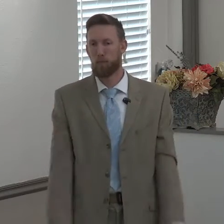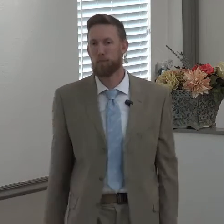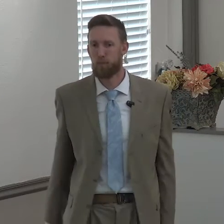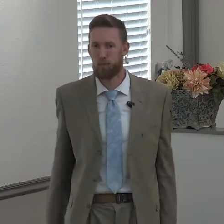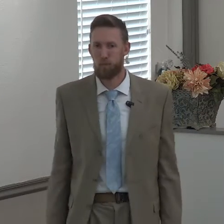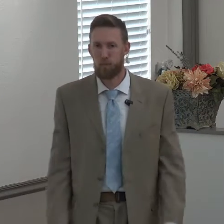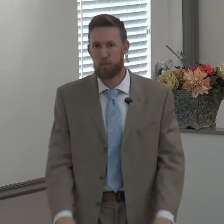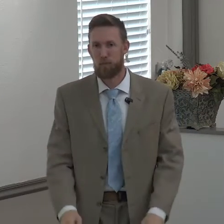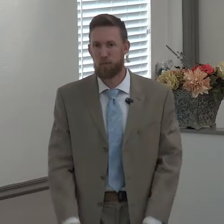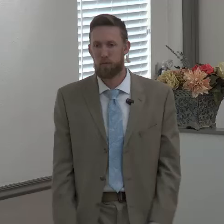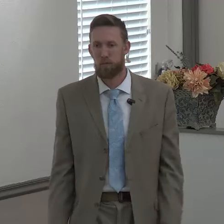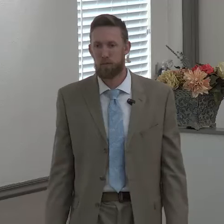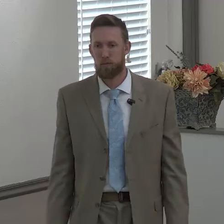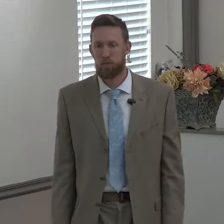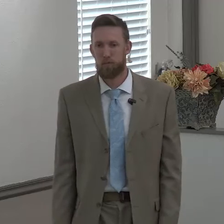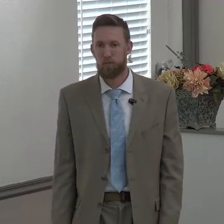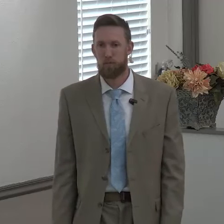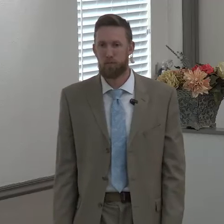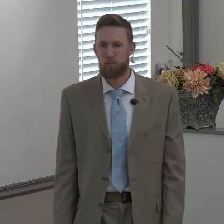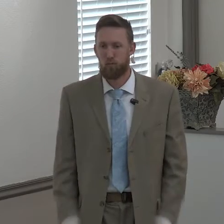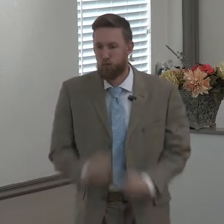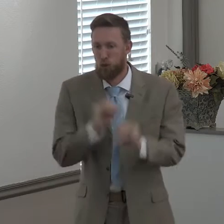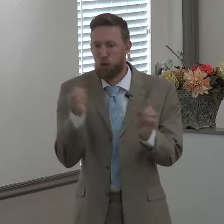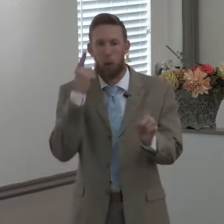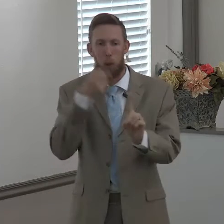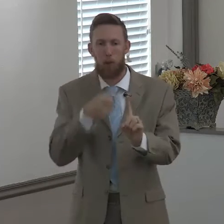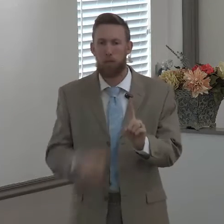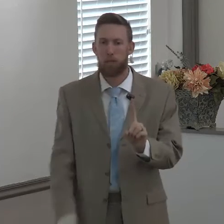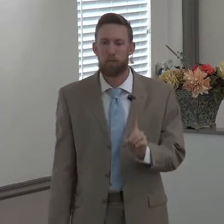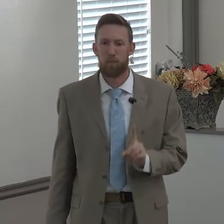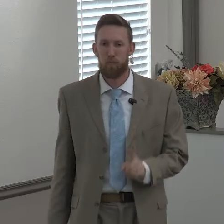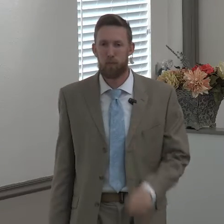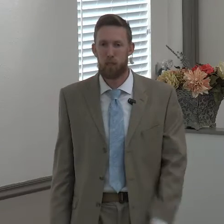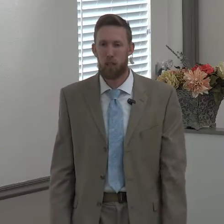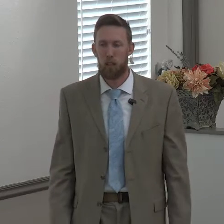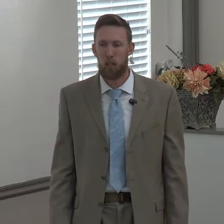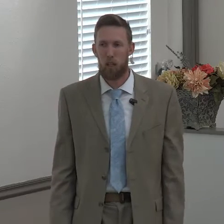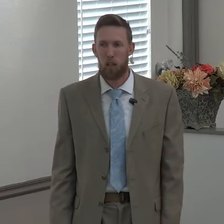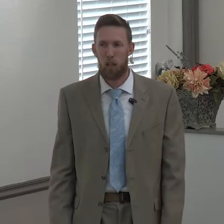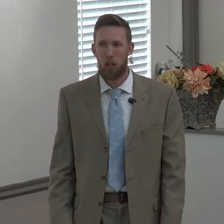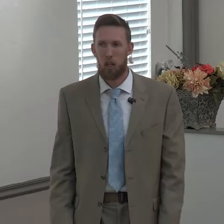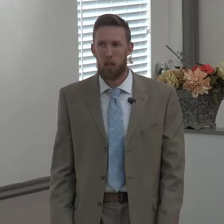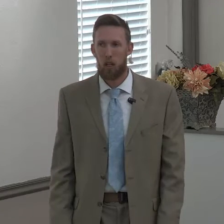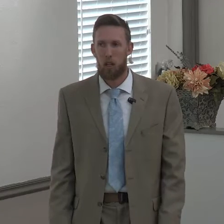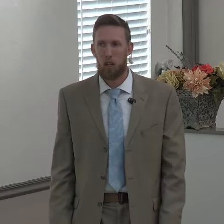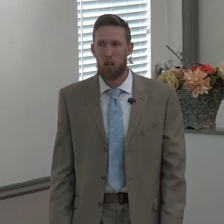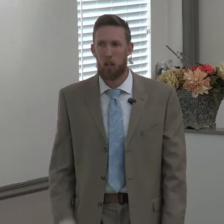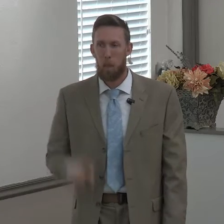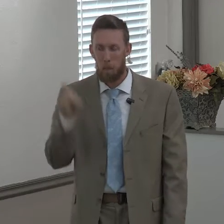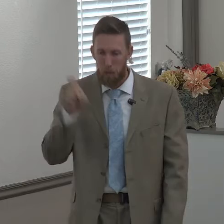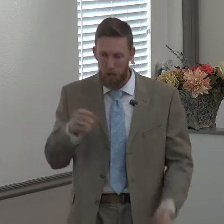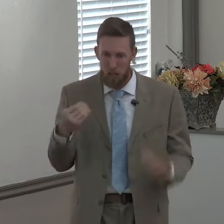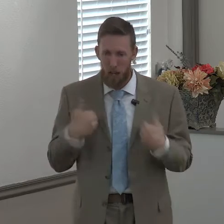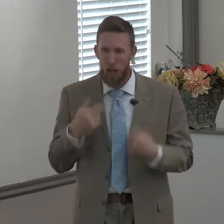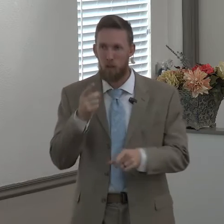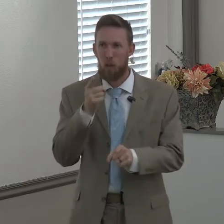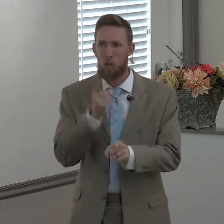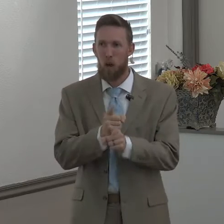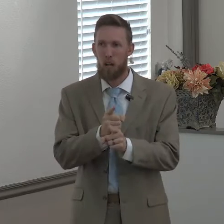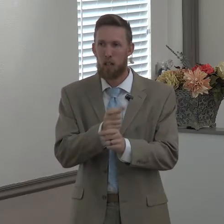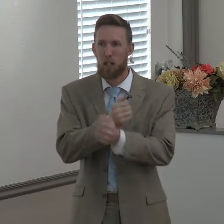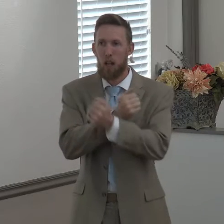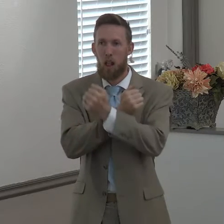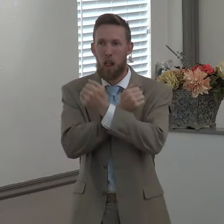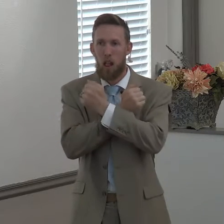then you could have all the spiritual gifts available and they would be absolutely